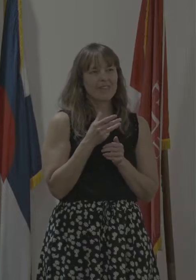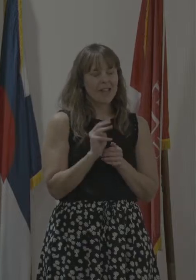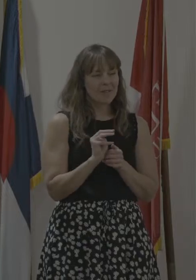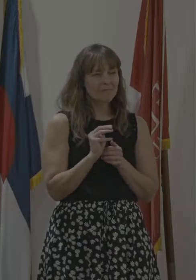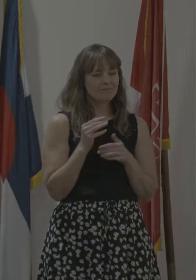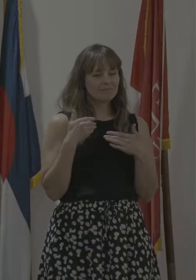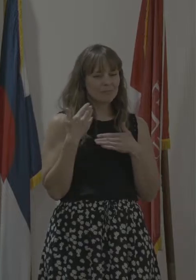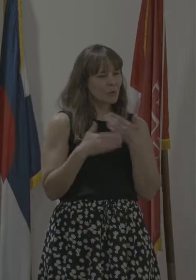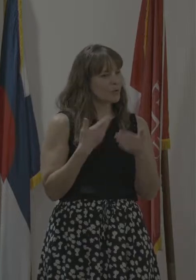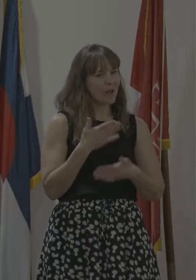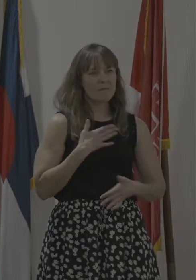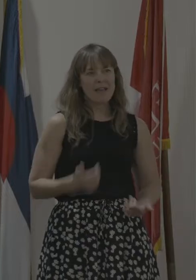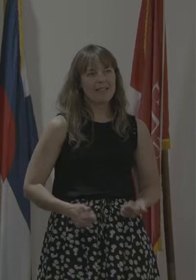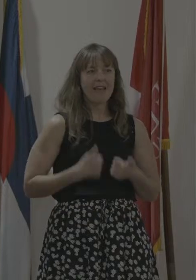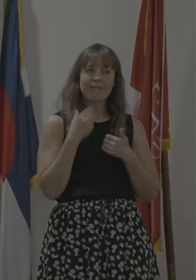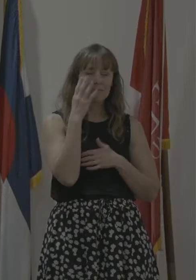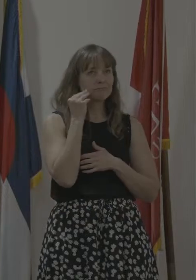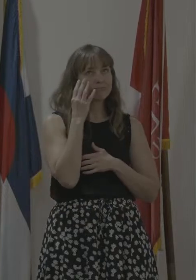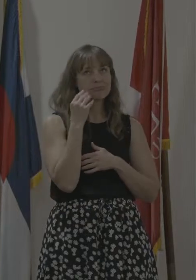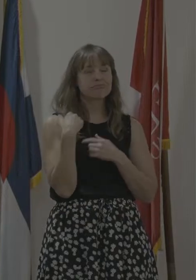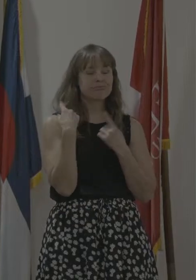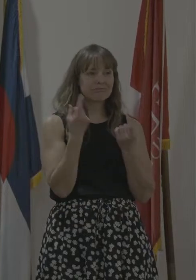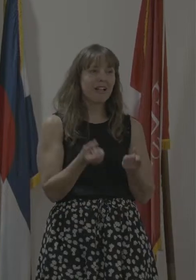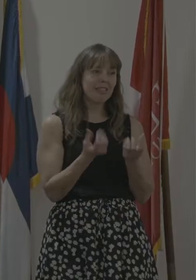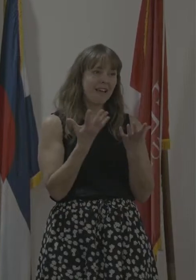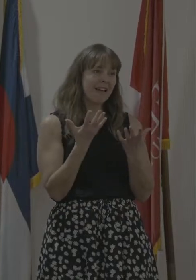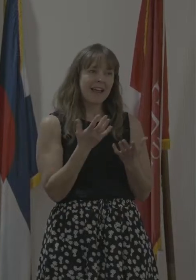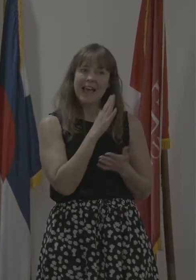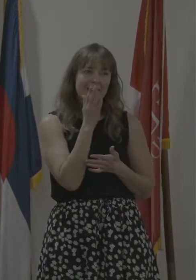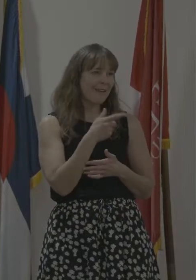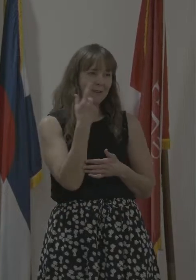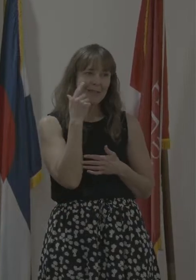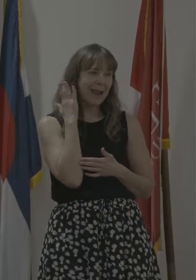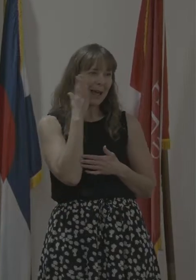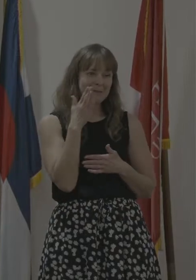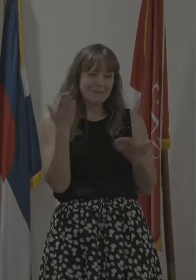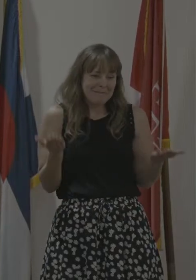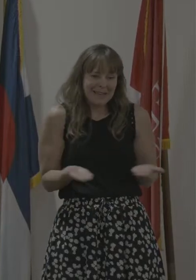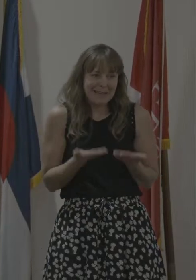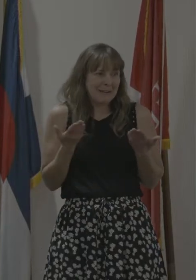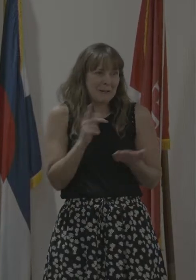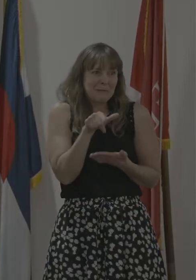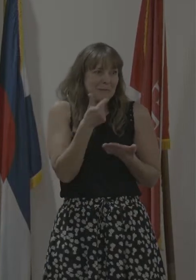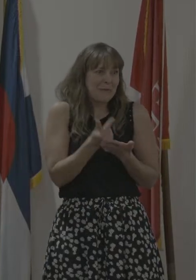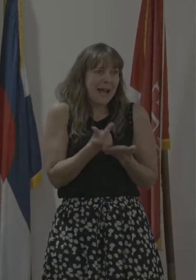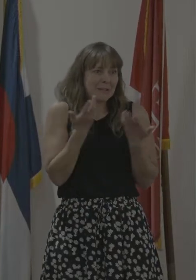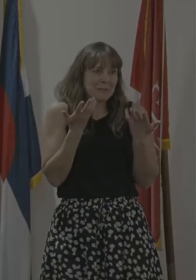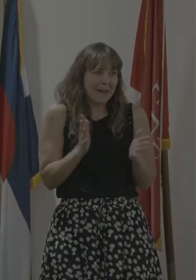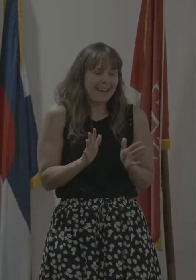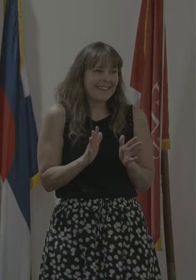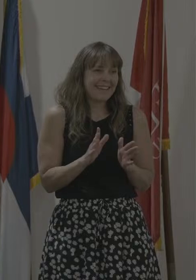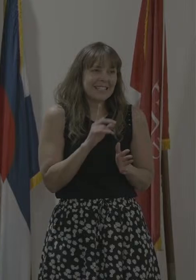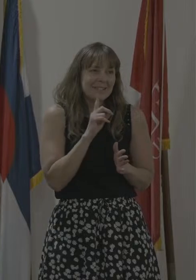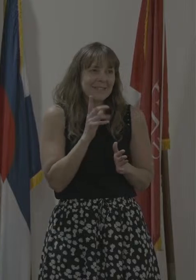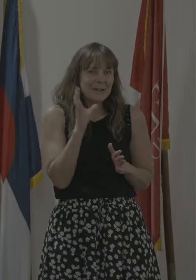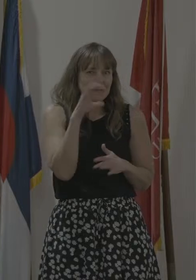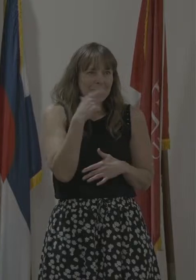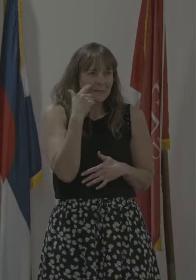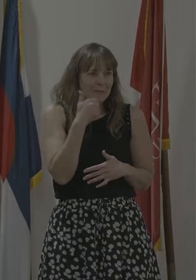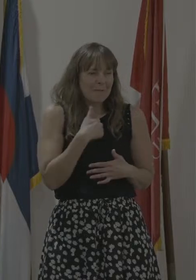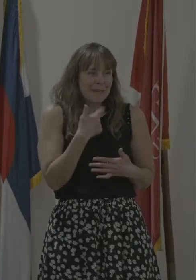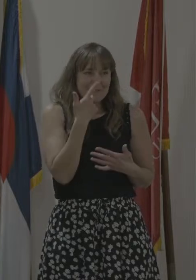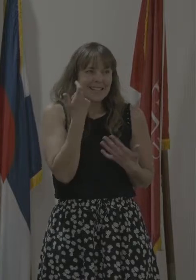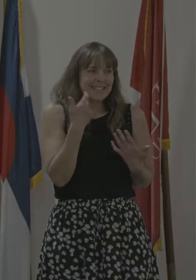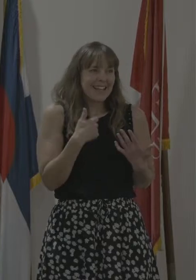Throughout my life, I've been through a lot. I never thought I'd end up here graduating. It's very strange for me because